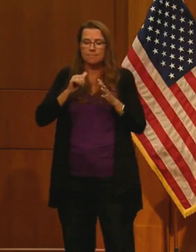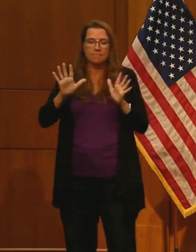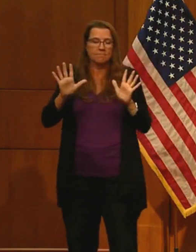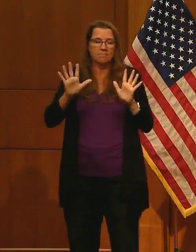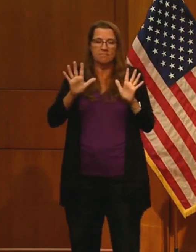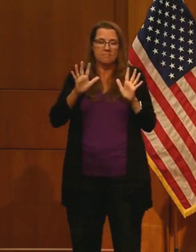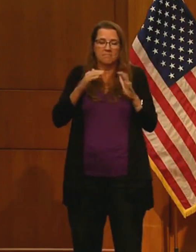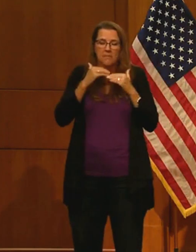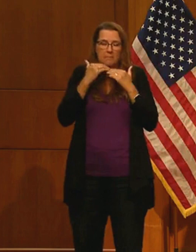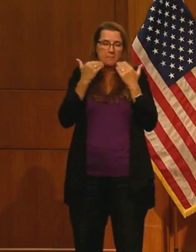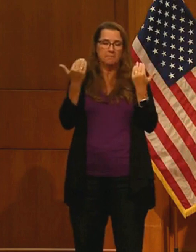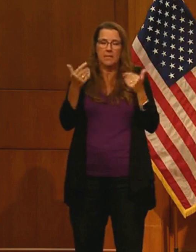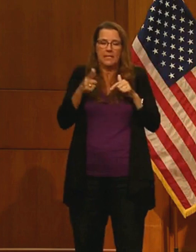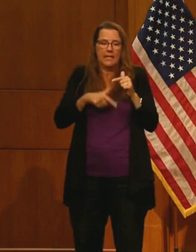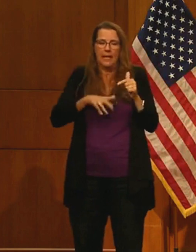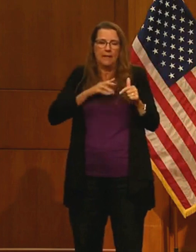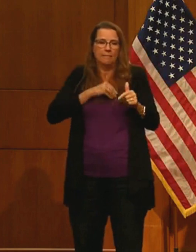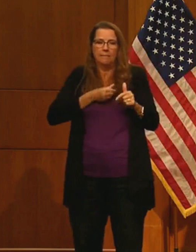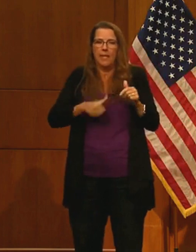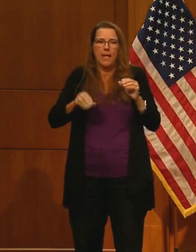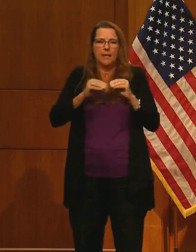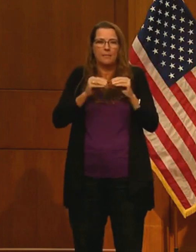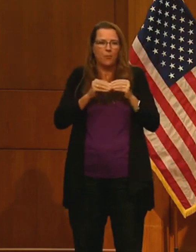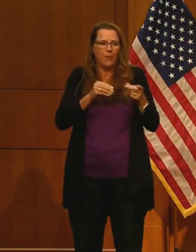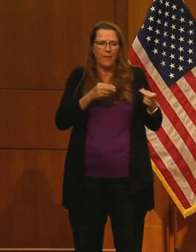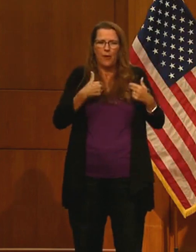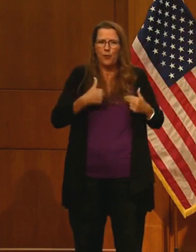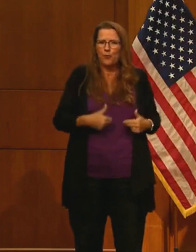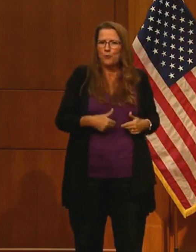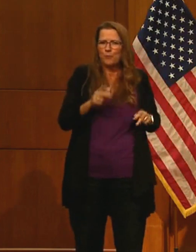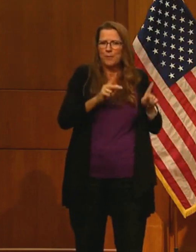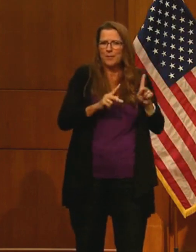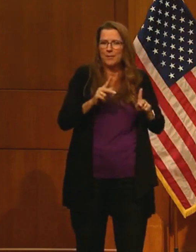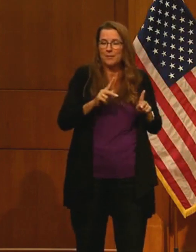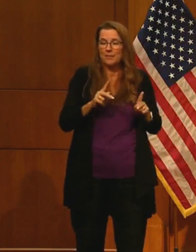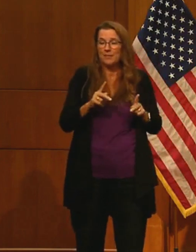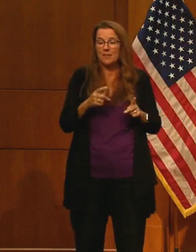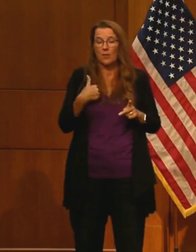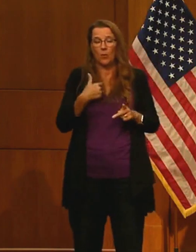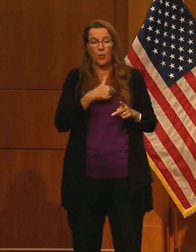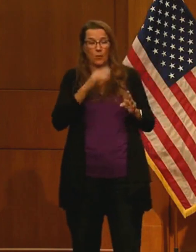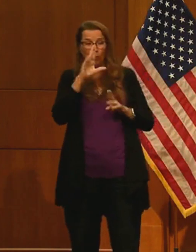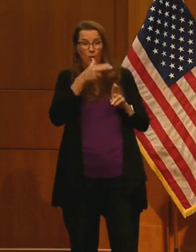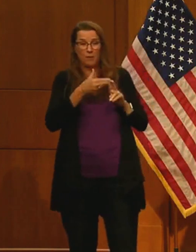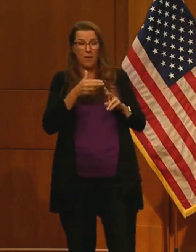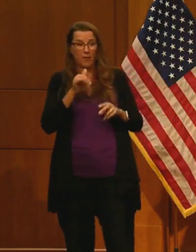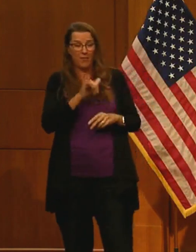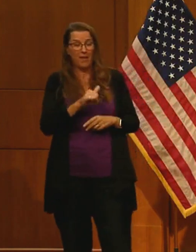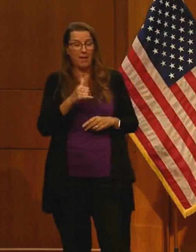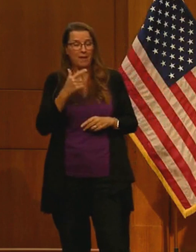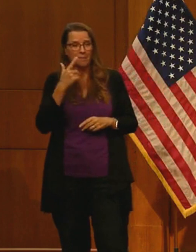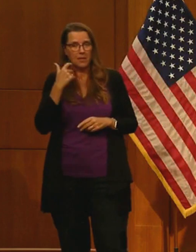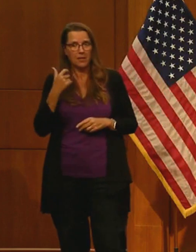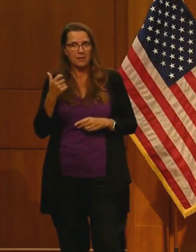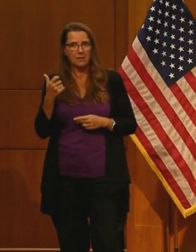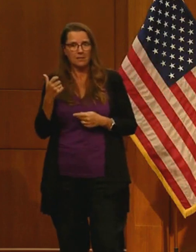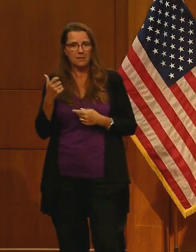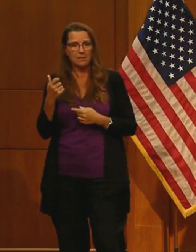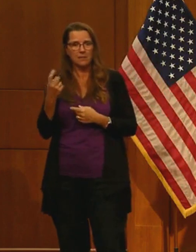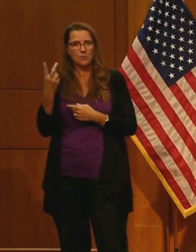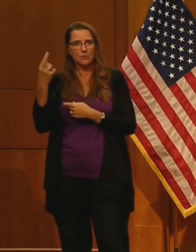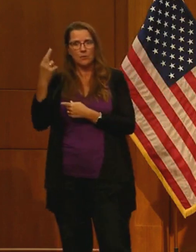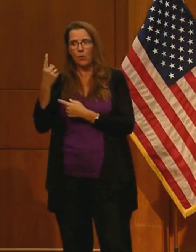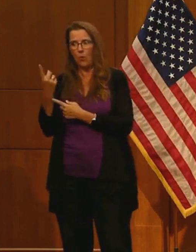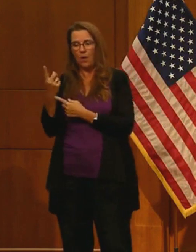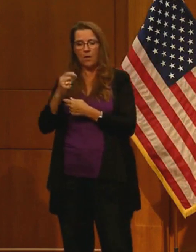human. And that's worrisome for 2 reasons. One is that the